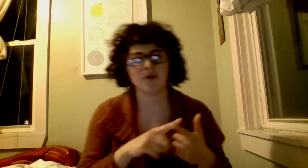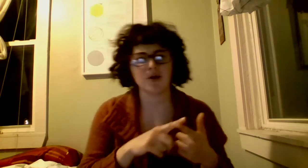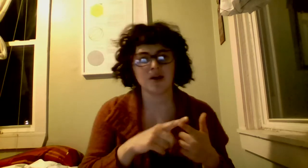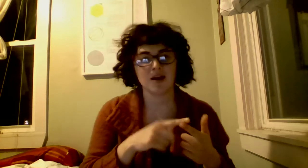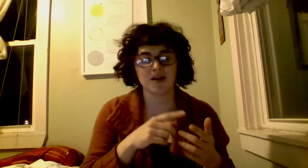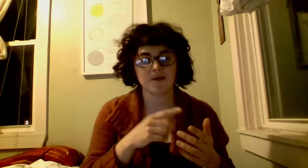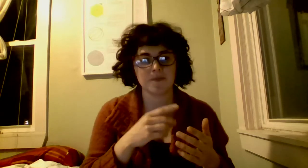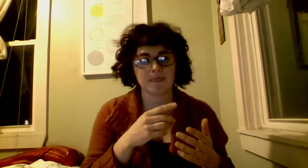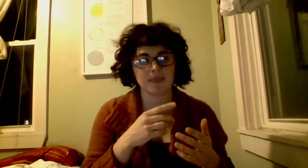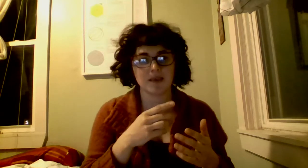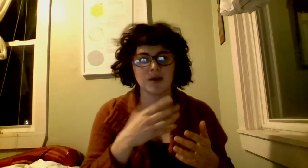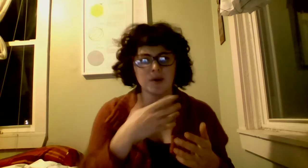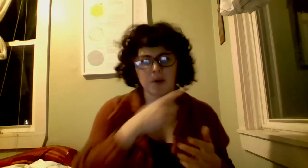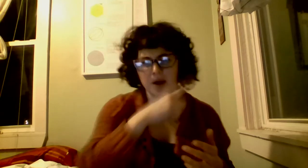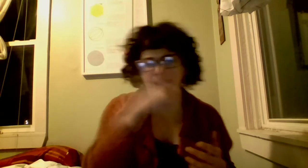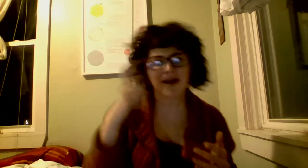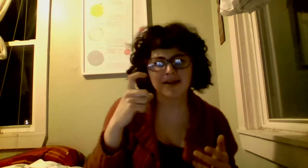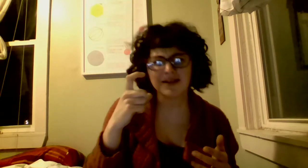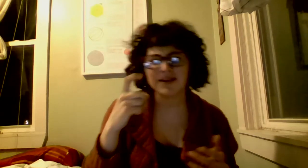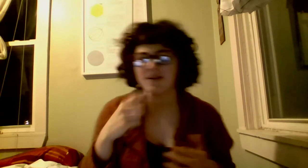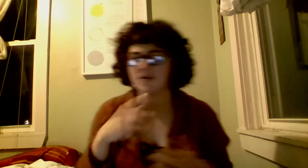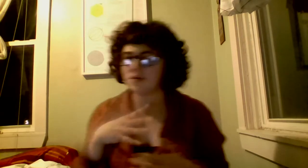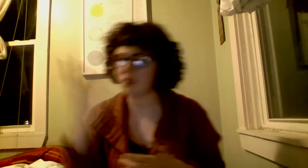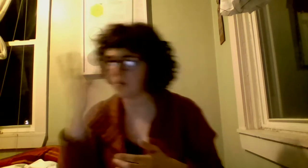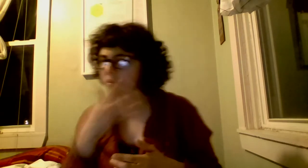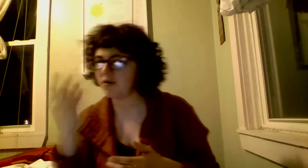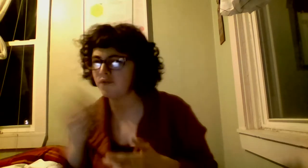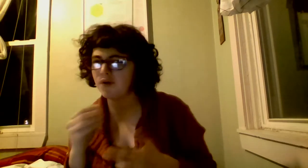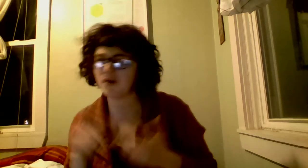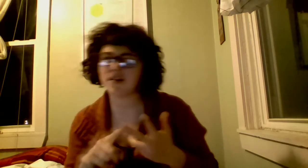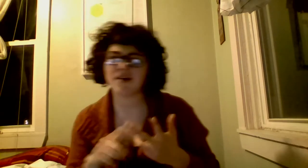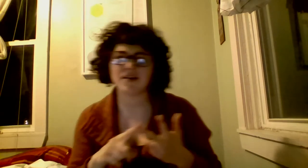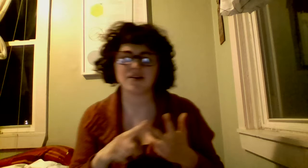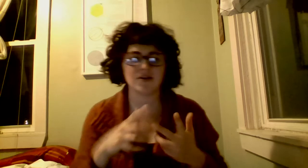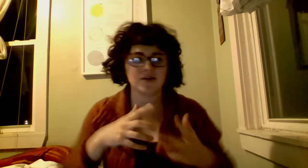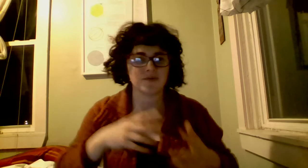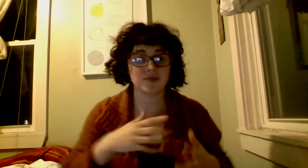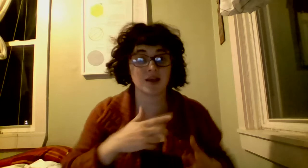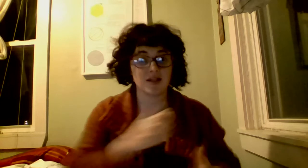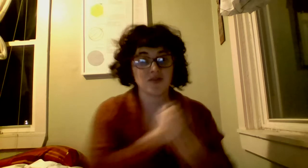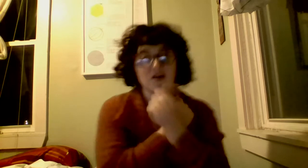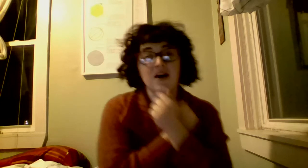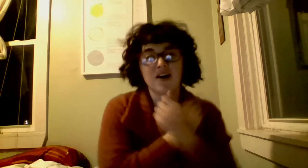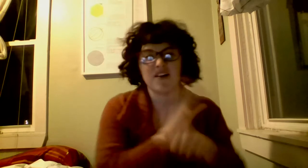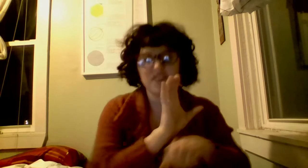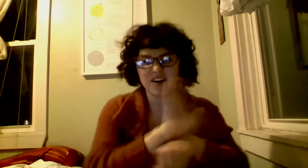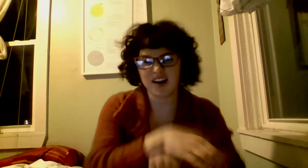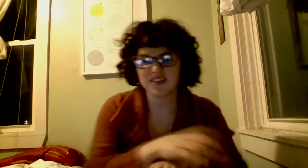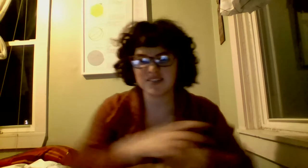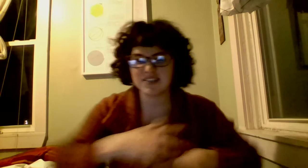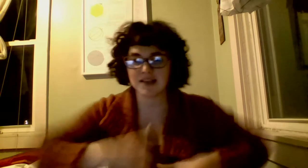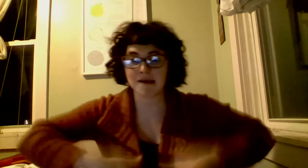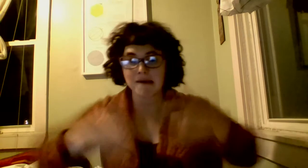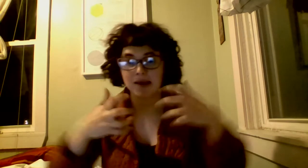or not. Love always conquers hate. Greed is contrasted with generosity. You see all those kinds of themes. They're